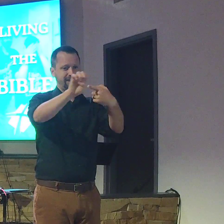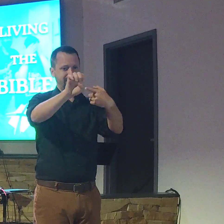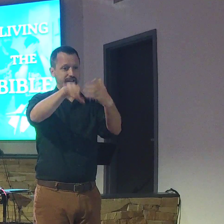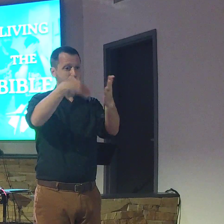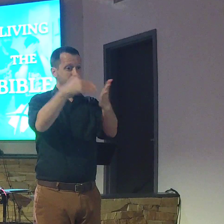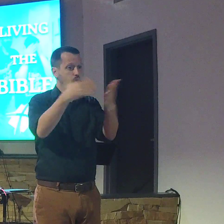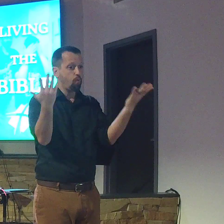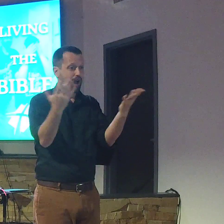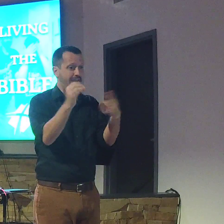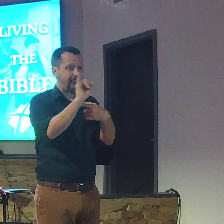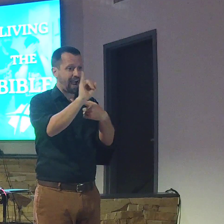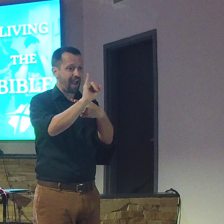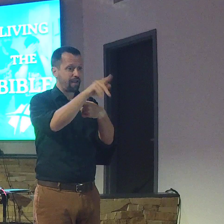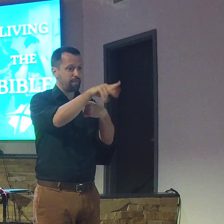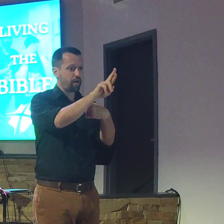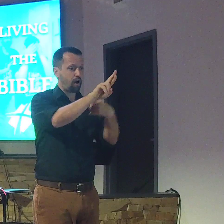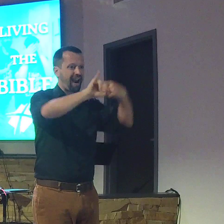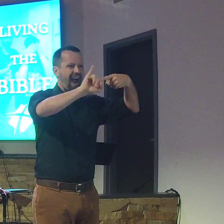I.